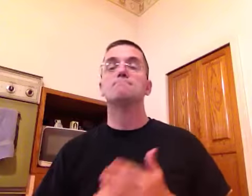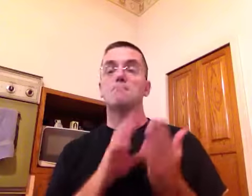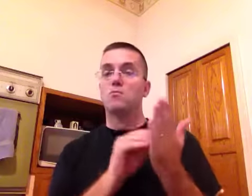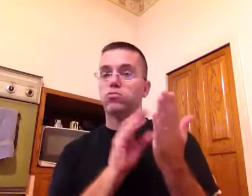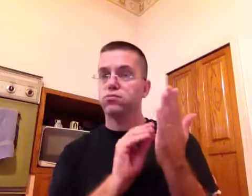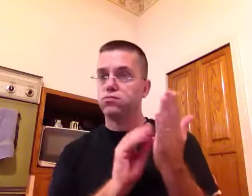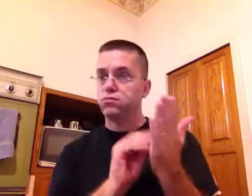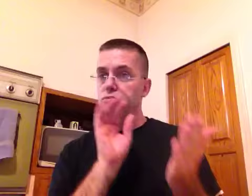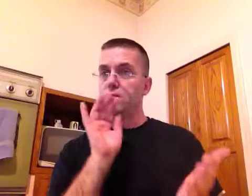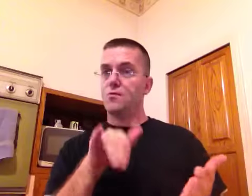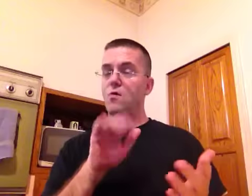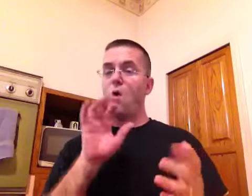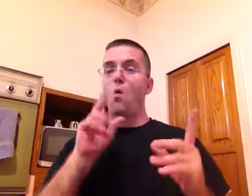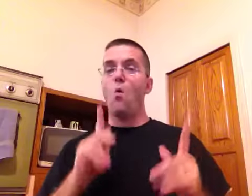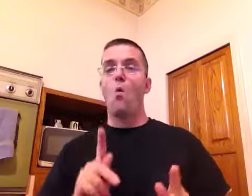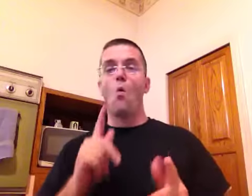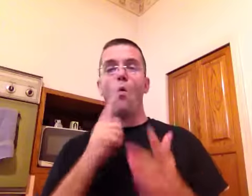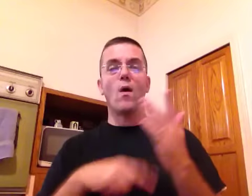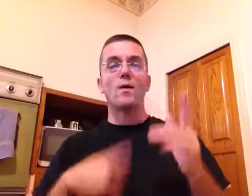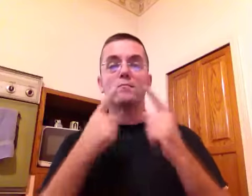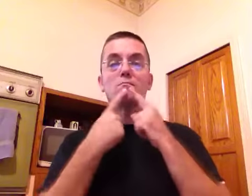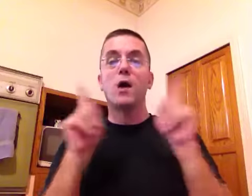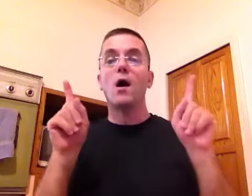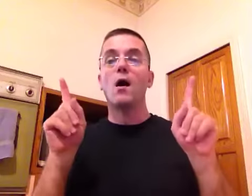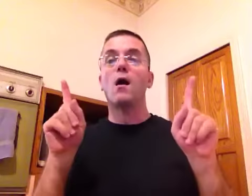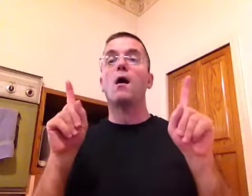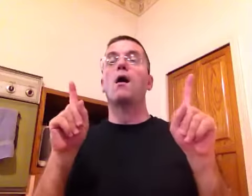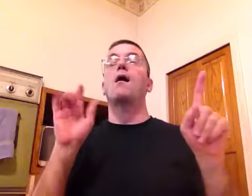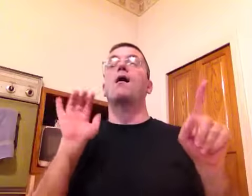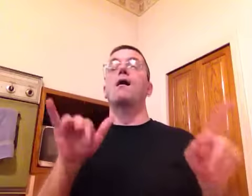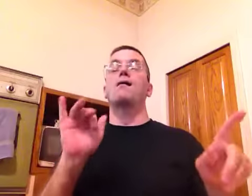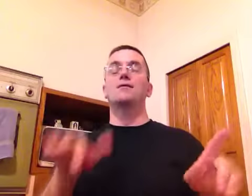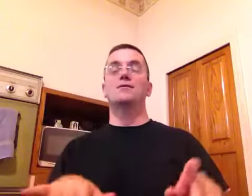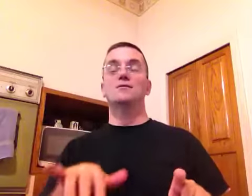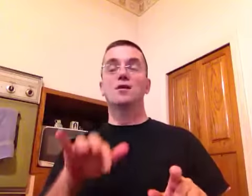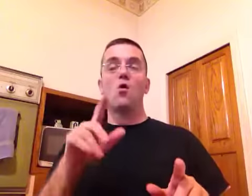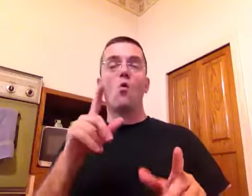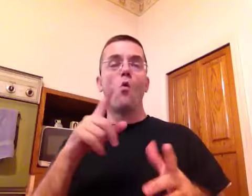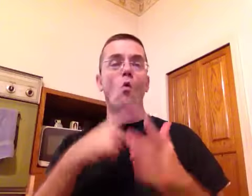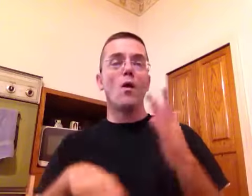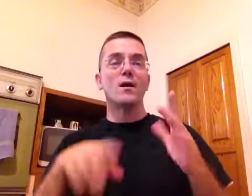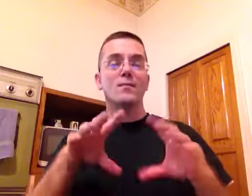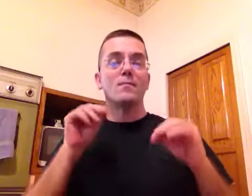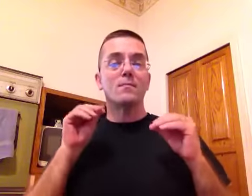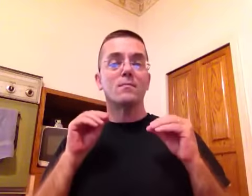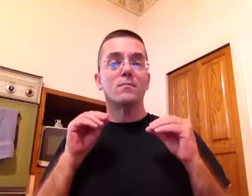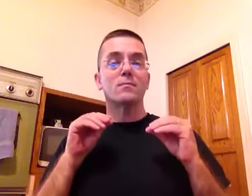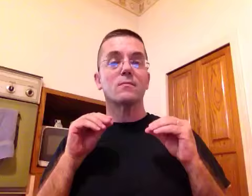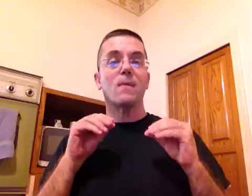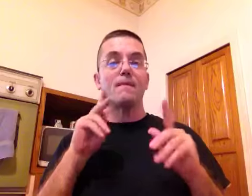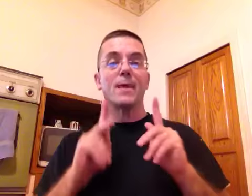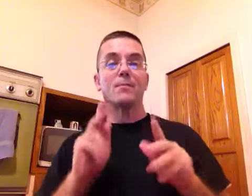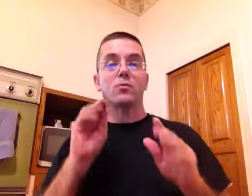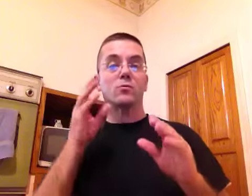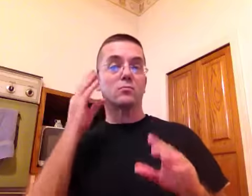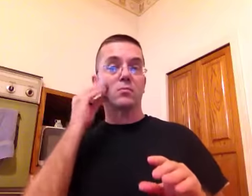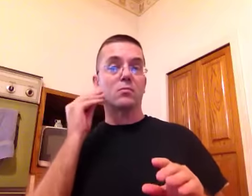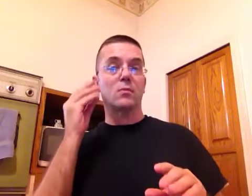on what it takes to win. Those that go into the class and why they win and what it takes for them to win. And we changed the whole class experience to aim at everything to make it